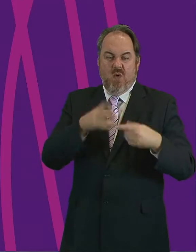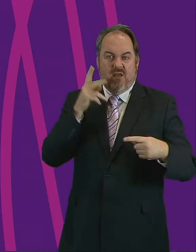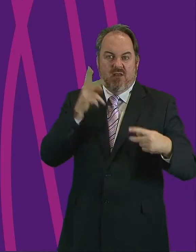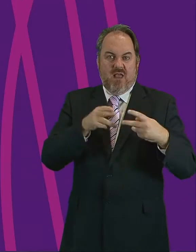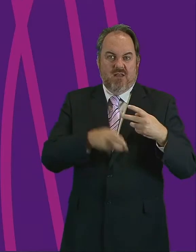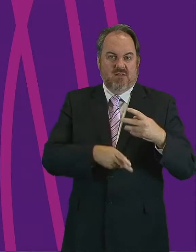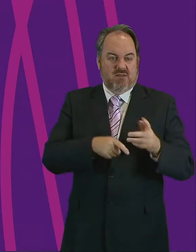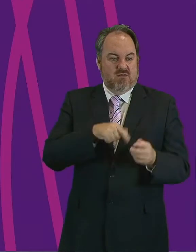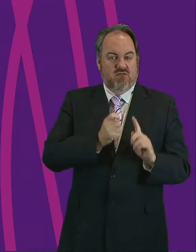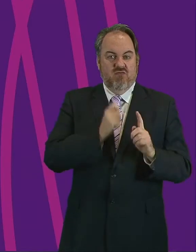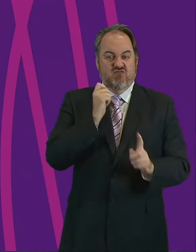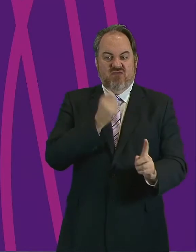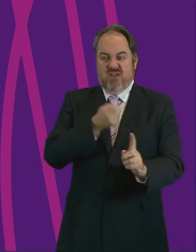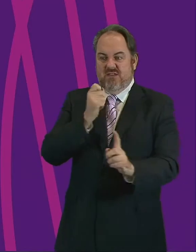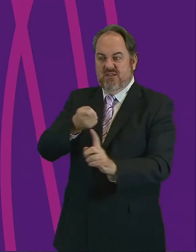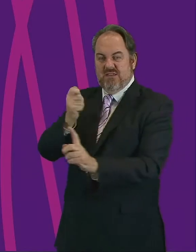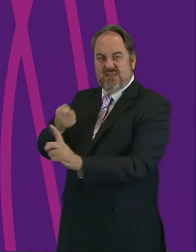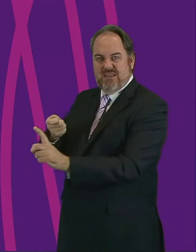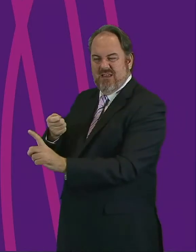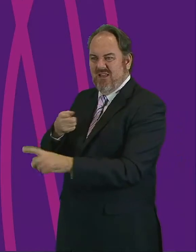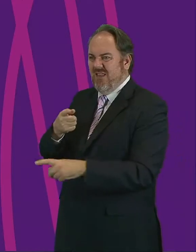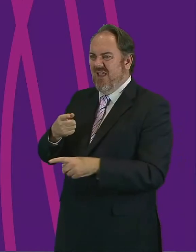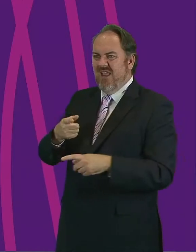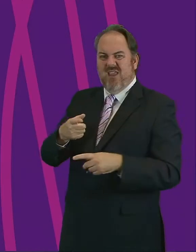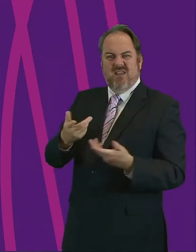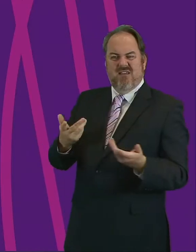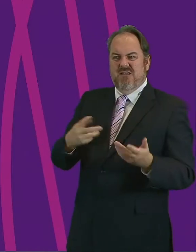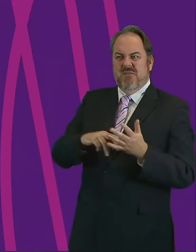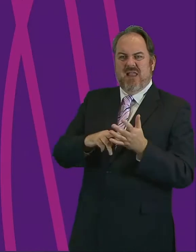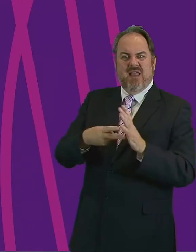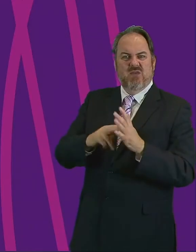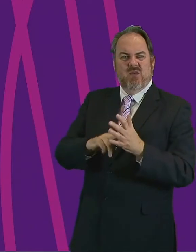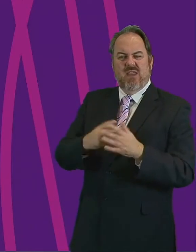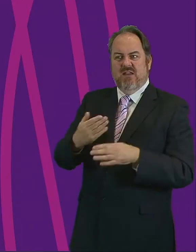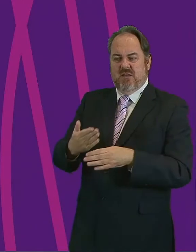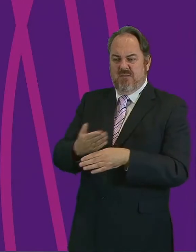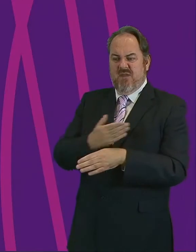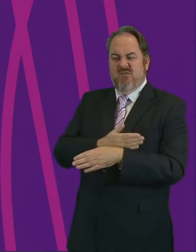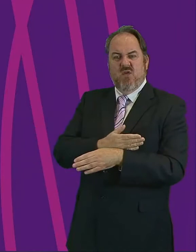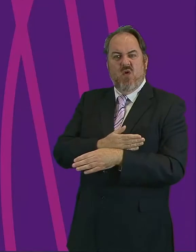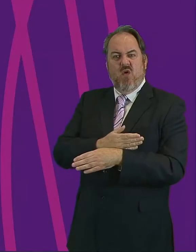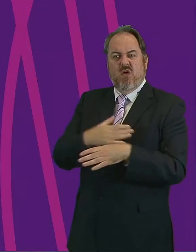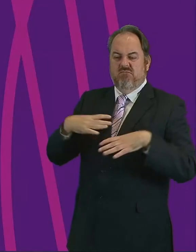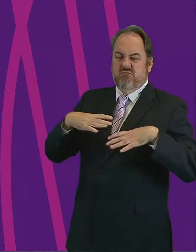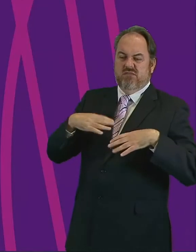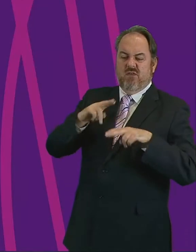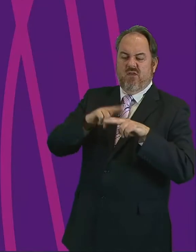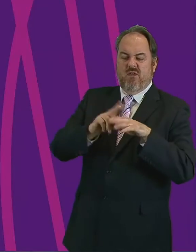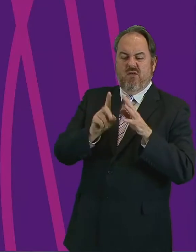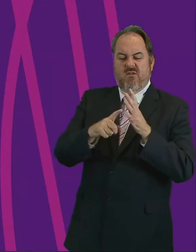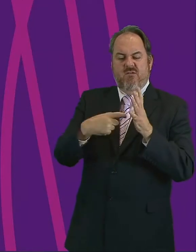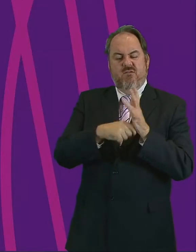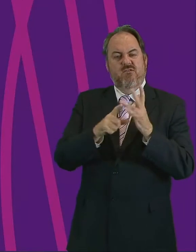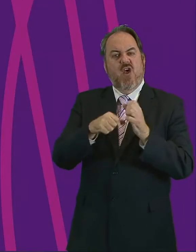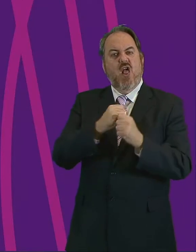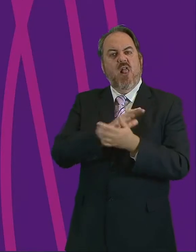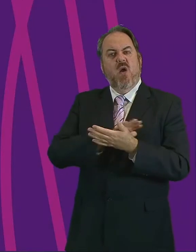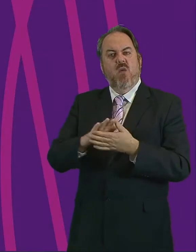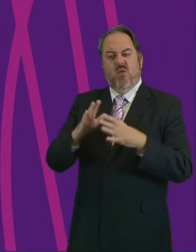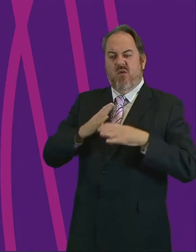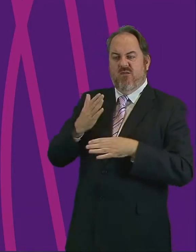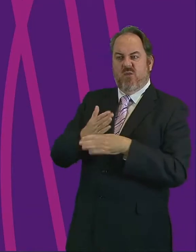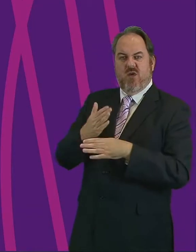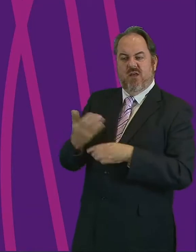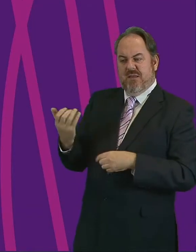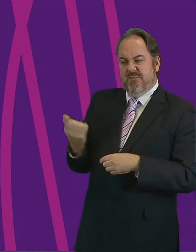It seems that they're doing that well in advance of the end of the furlough scheme, which could keep those jobs going a bit longer. And